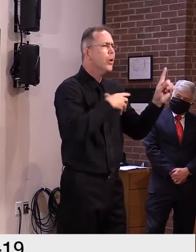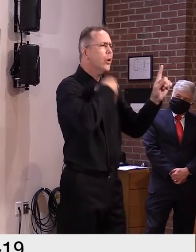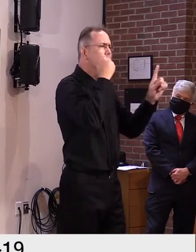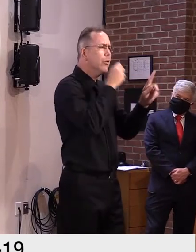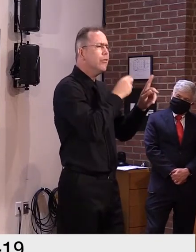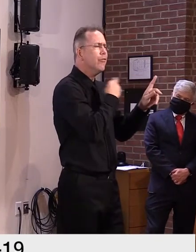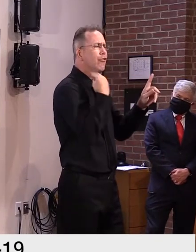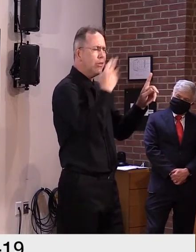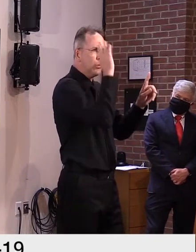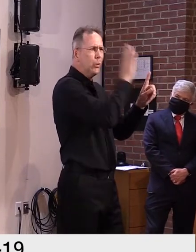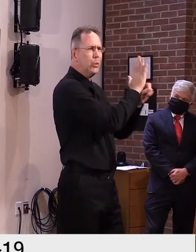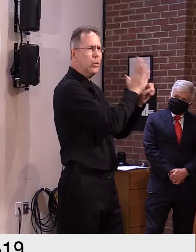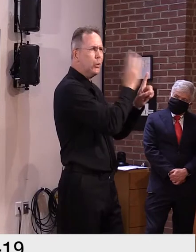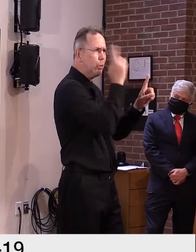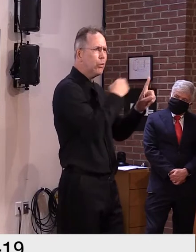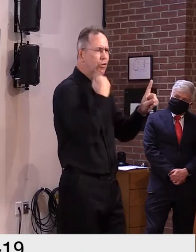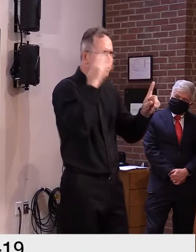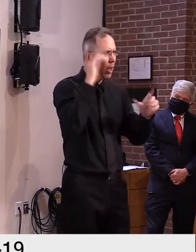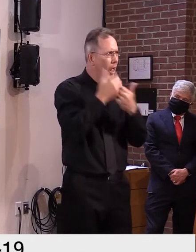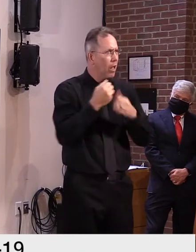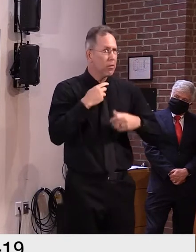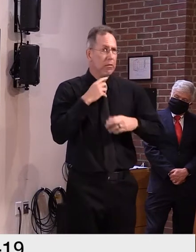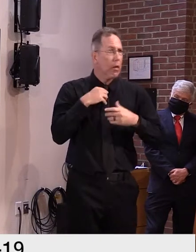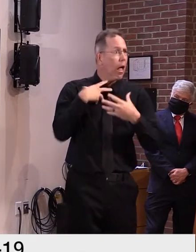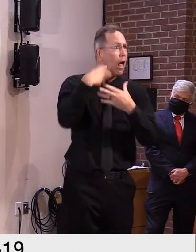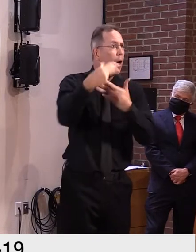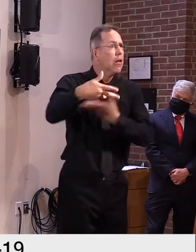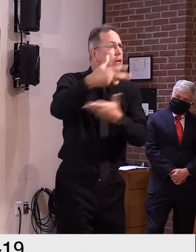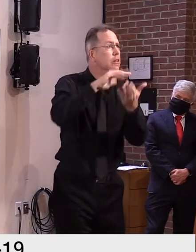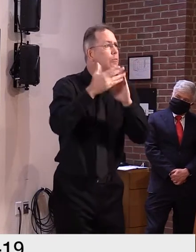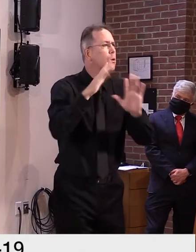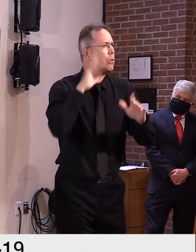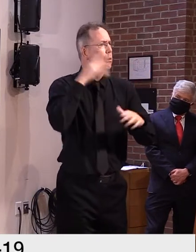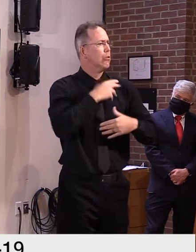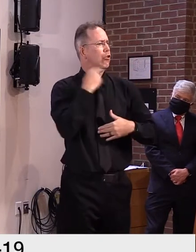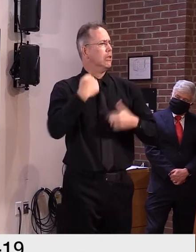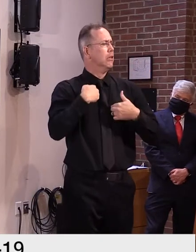avoid places, you know, that would be of higher risk?